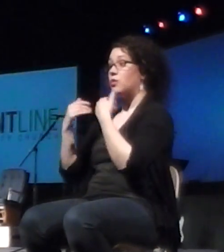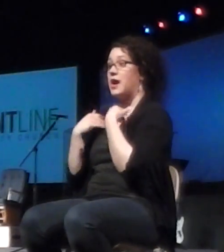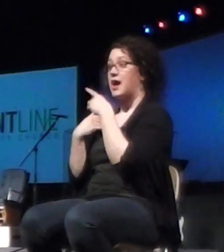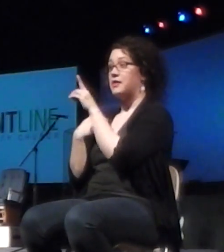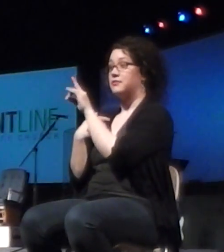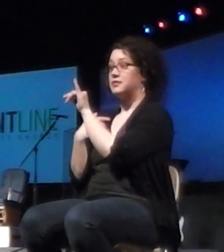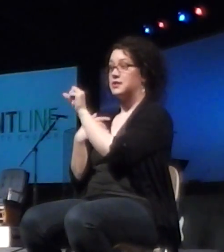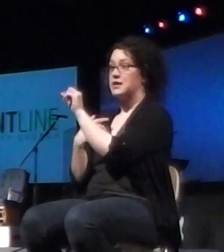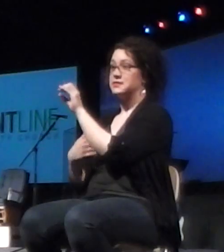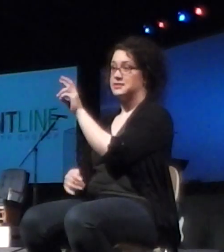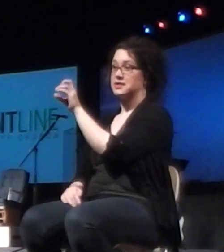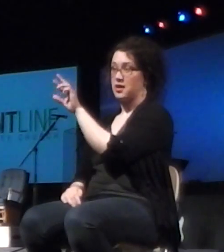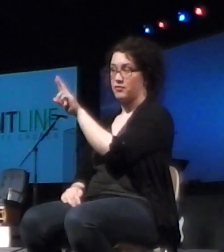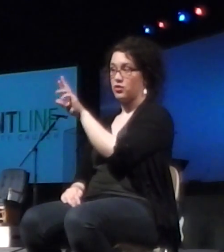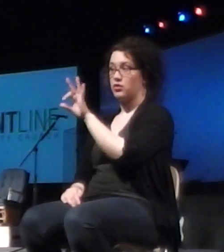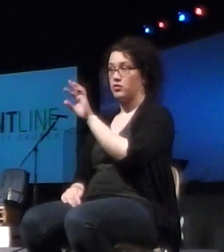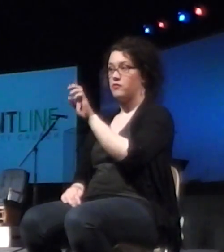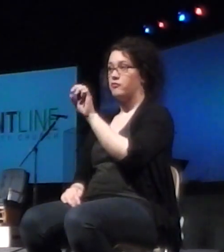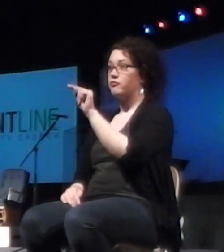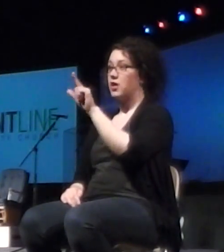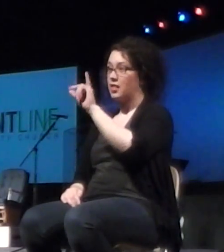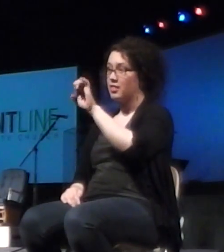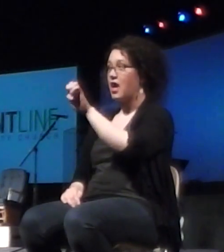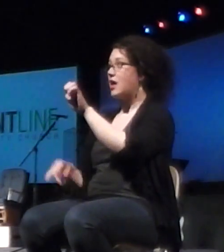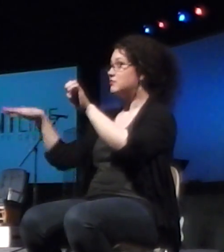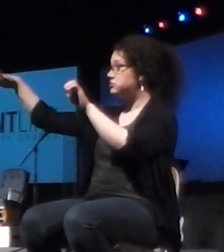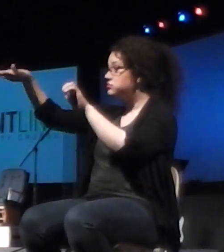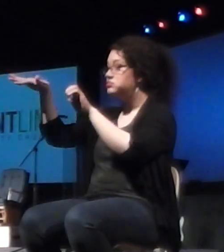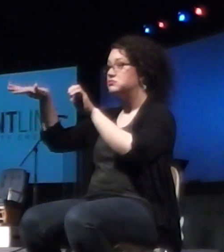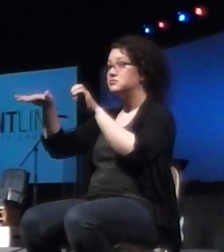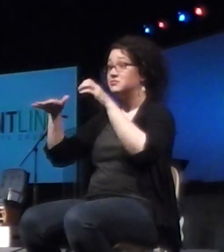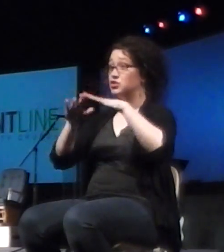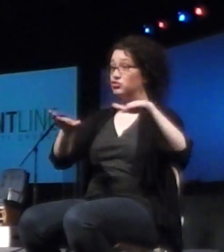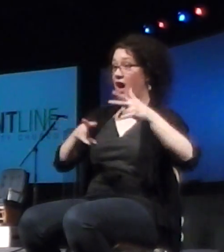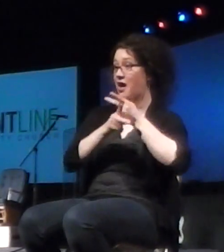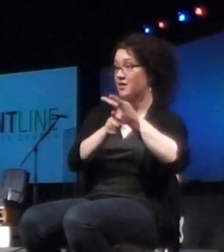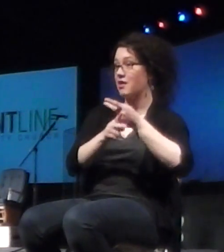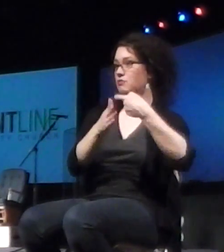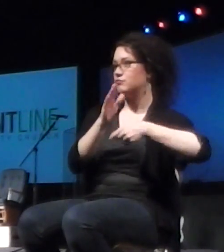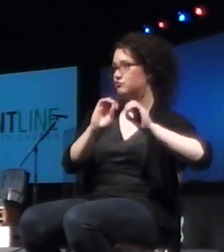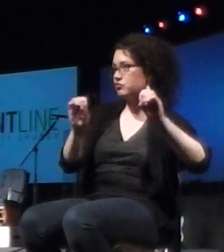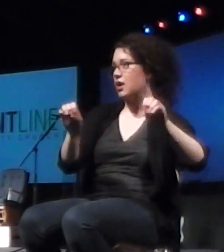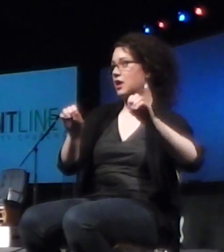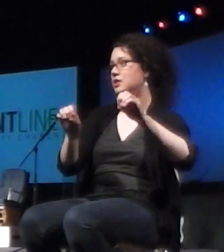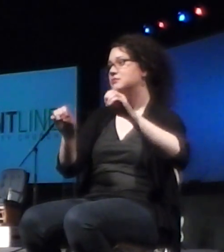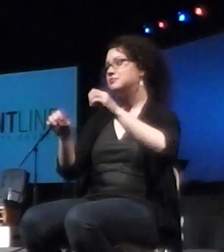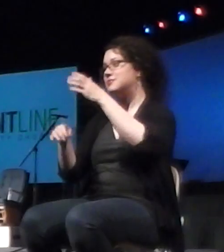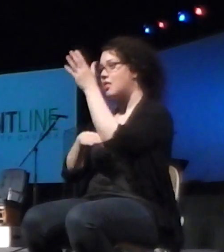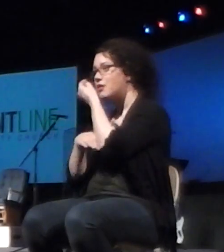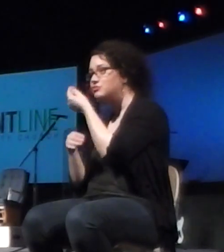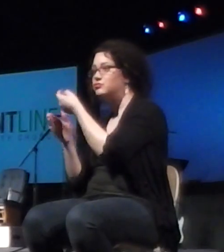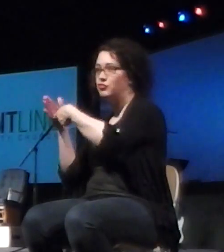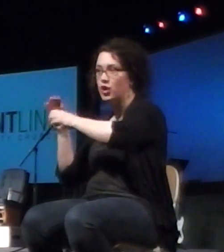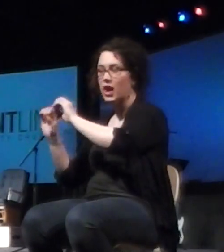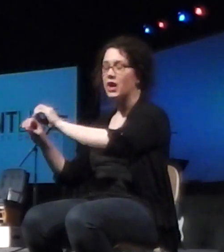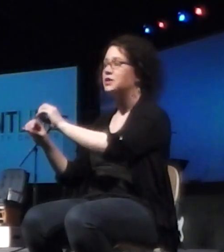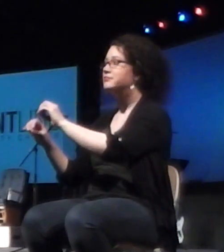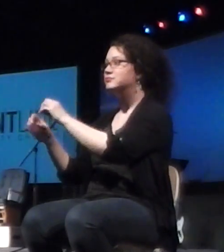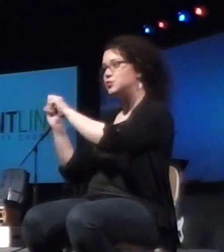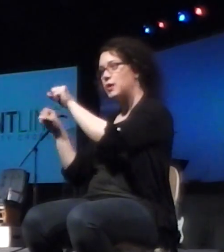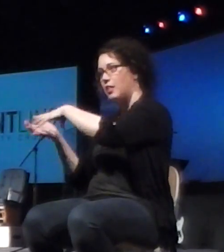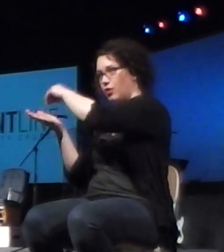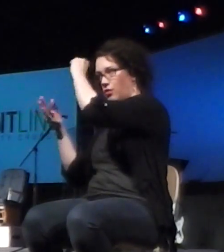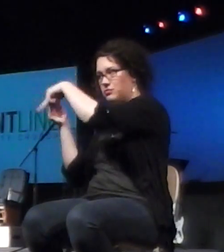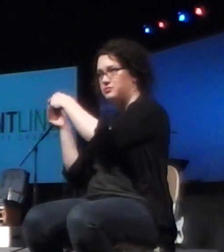So if you want to come over there and just get a free lunch, free childcare, learn a little bit more about the church, we'd love to have you come do that. Last thing right